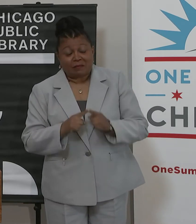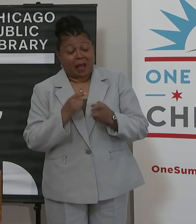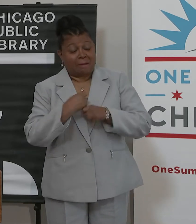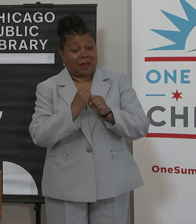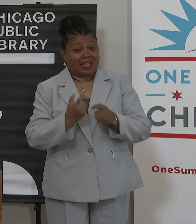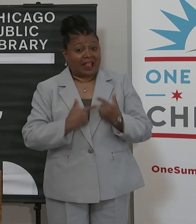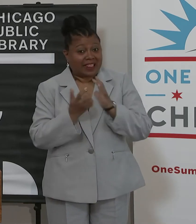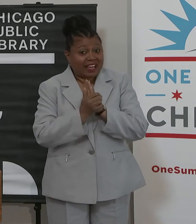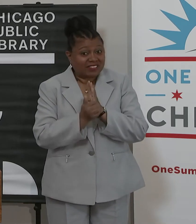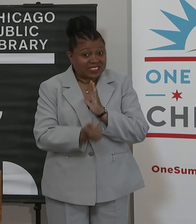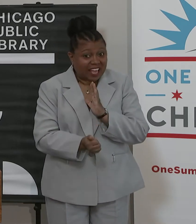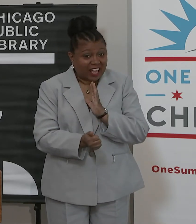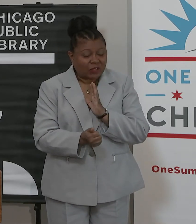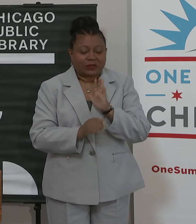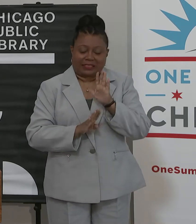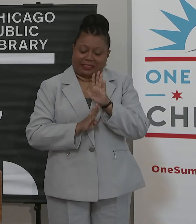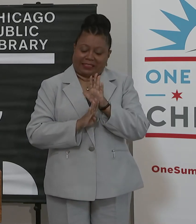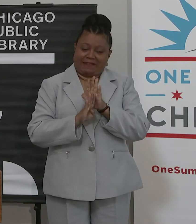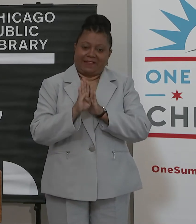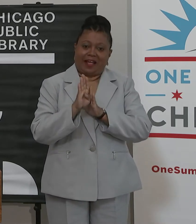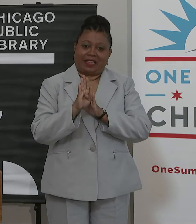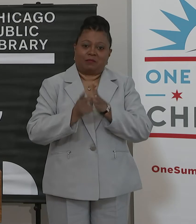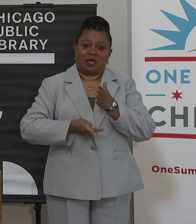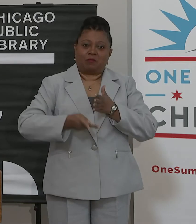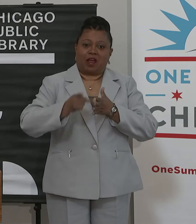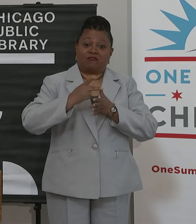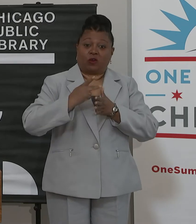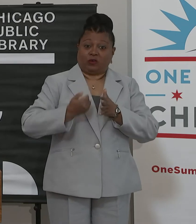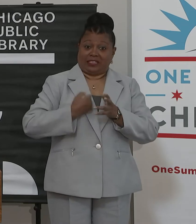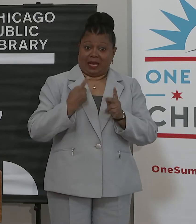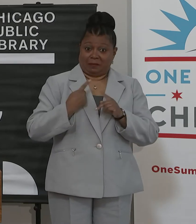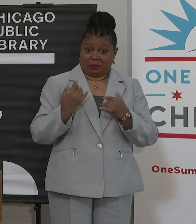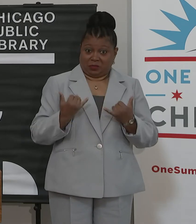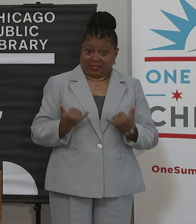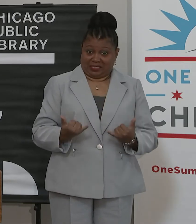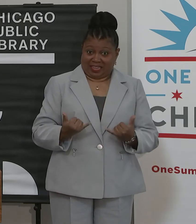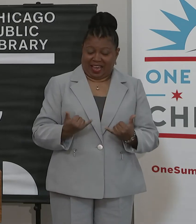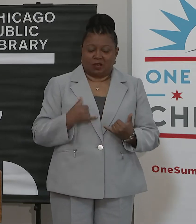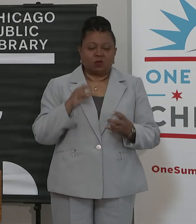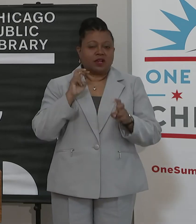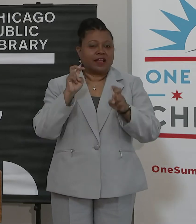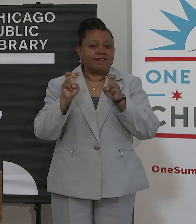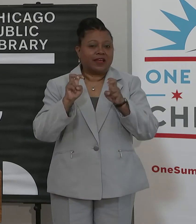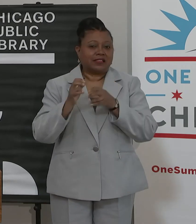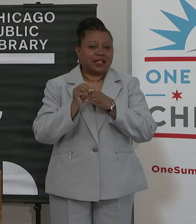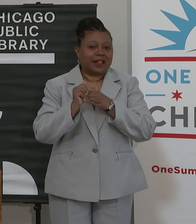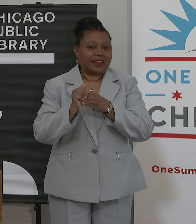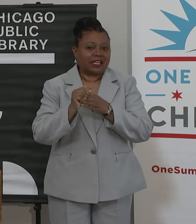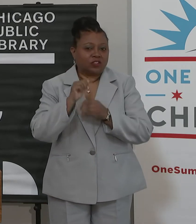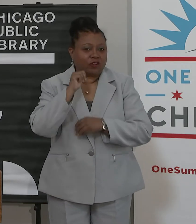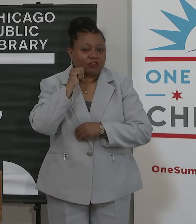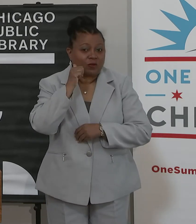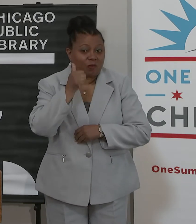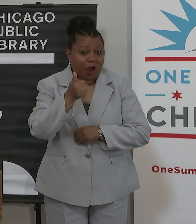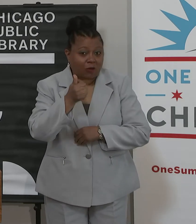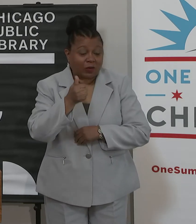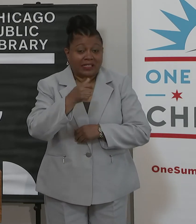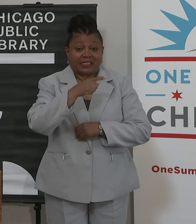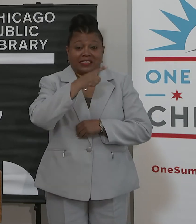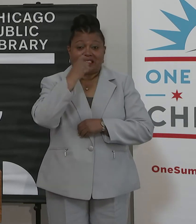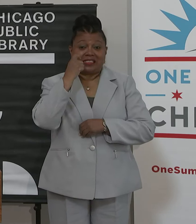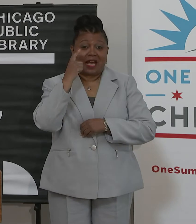making life skills a development priority for young people today, we are investing in the leaders of tomorrow.